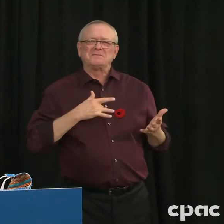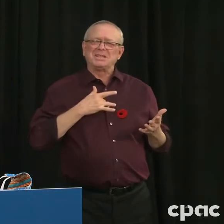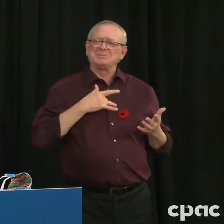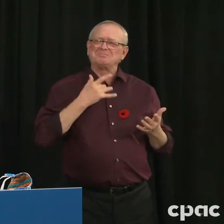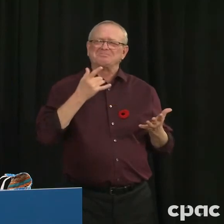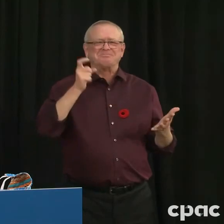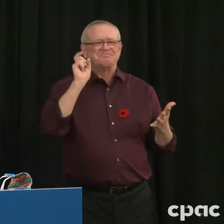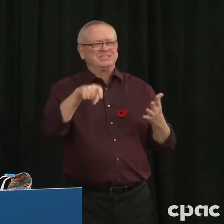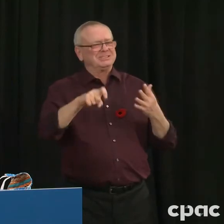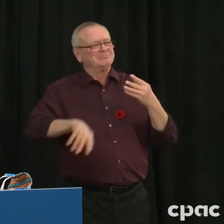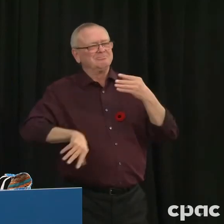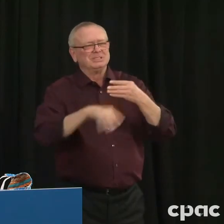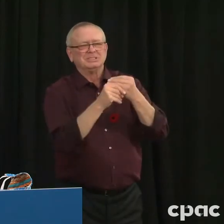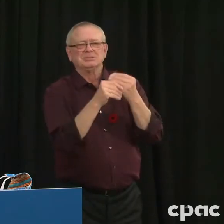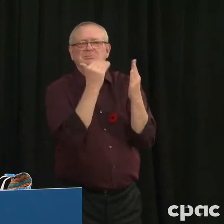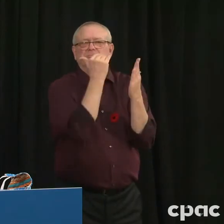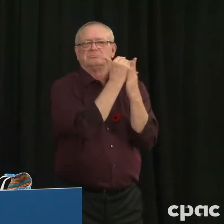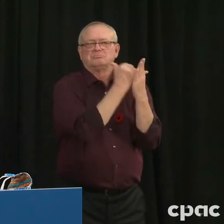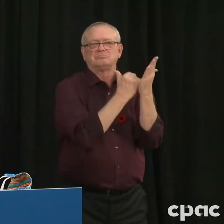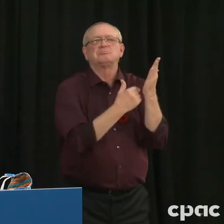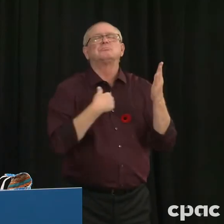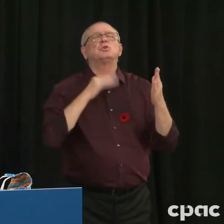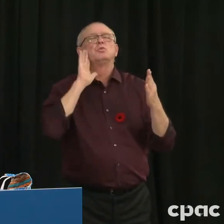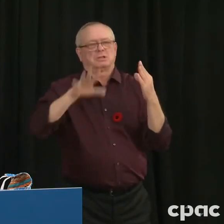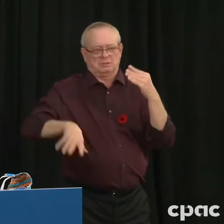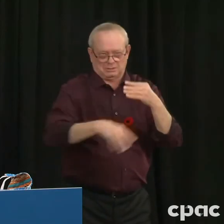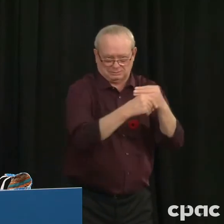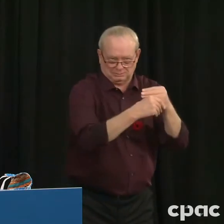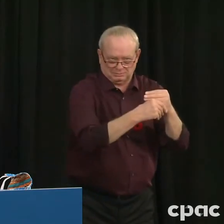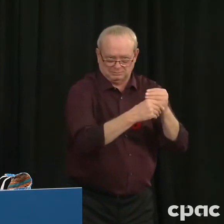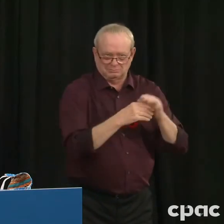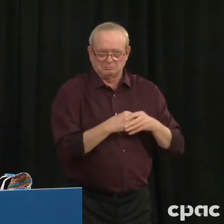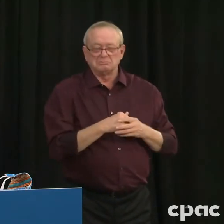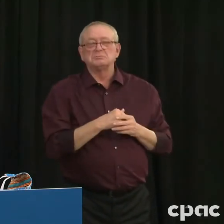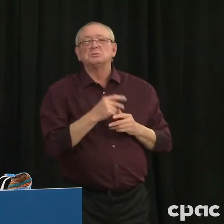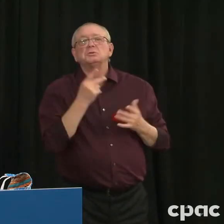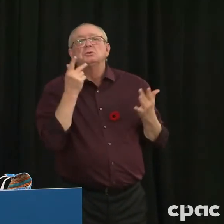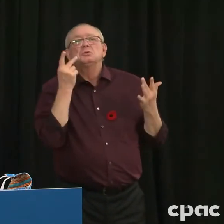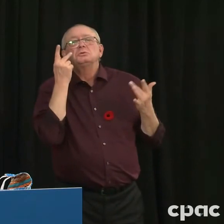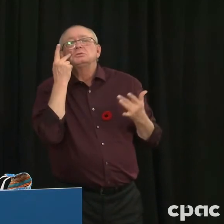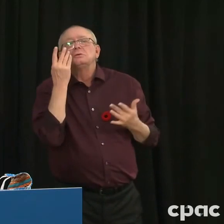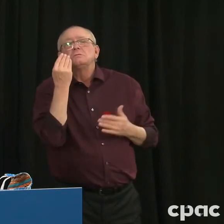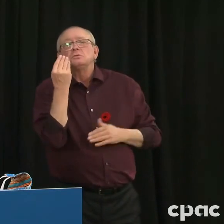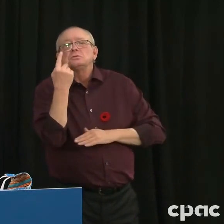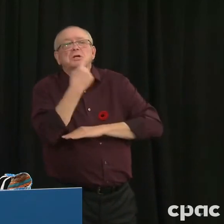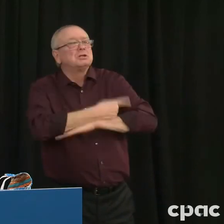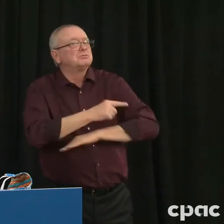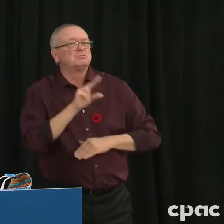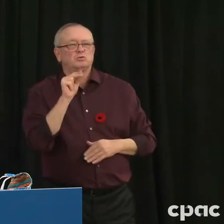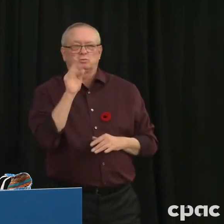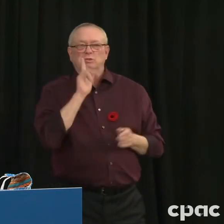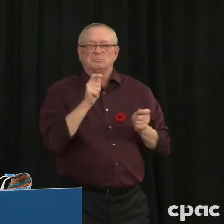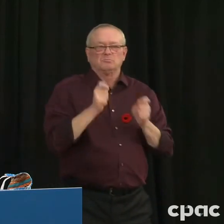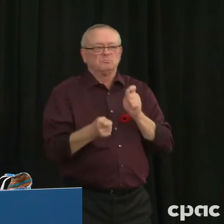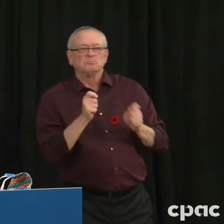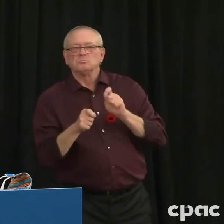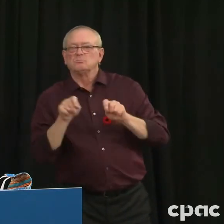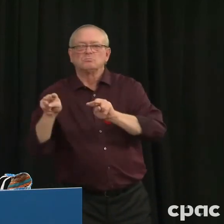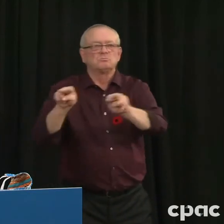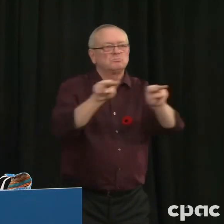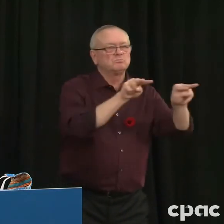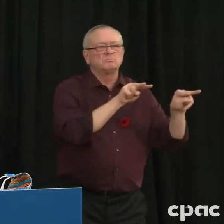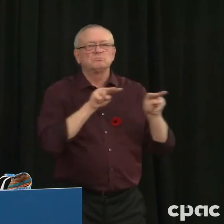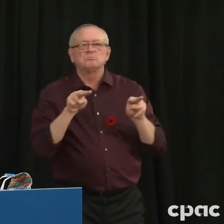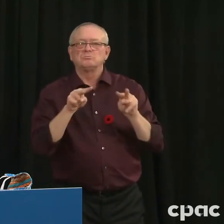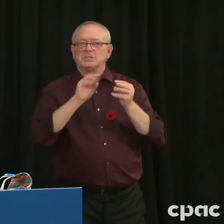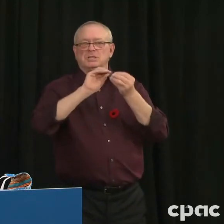This is a critical juncture, and we need to get our cases down to below 100 new cases per day in our big cities with a growth